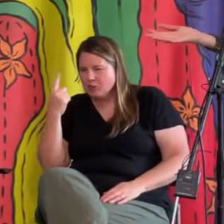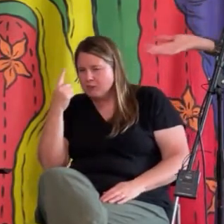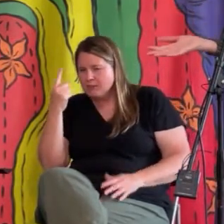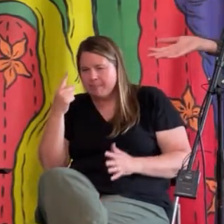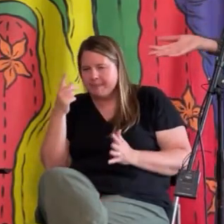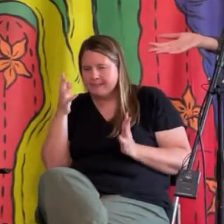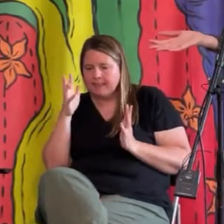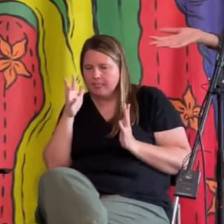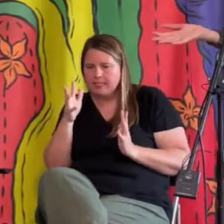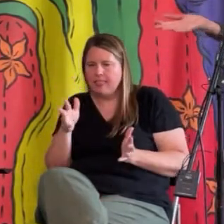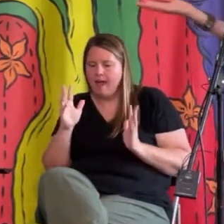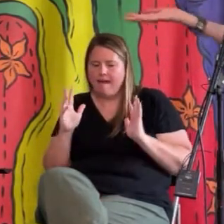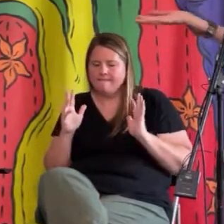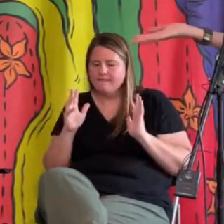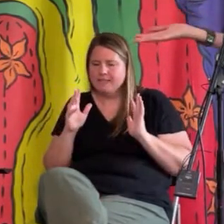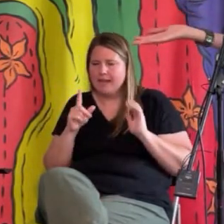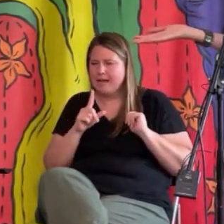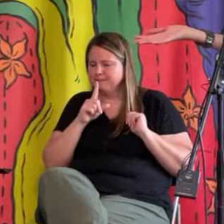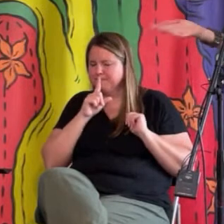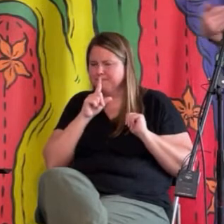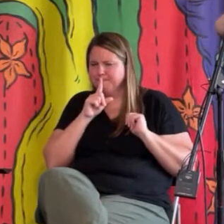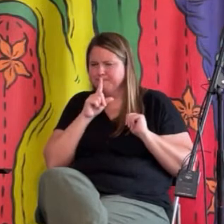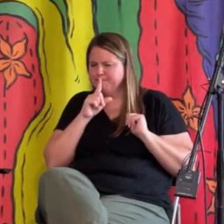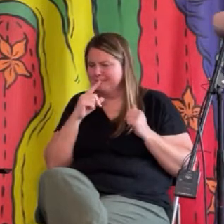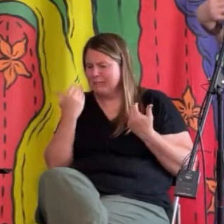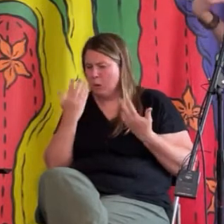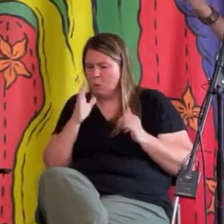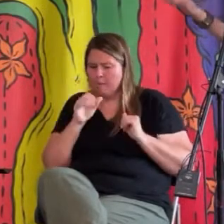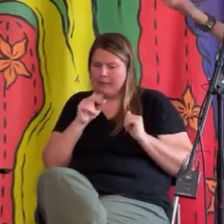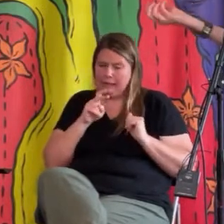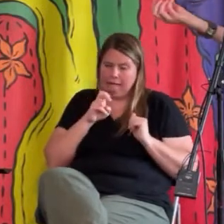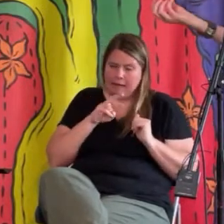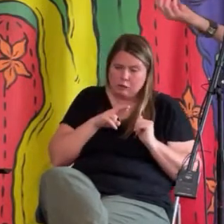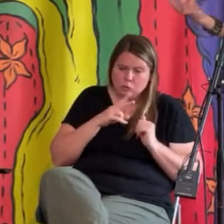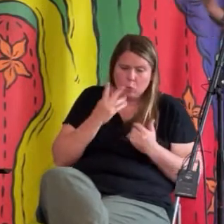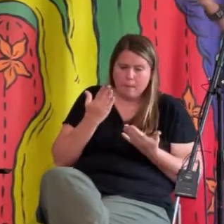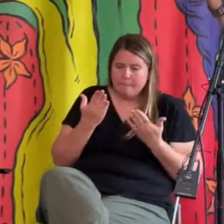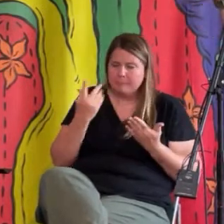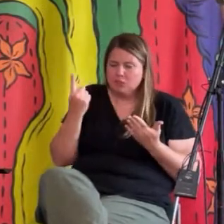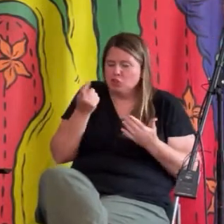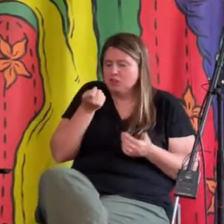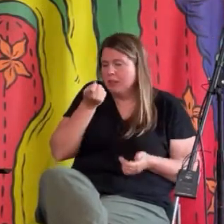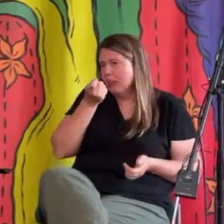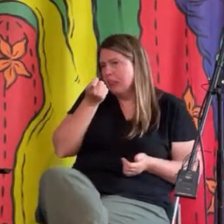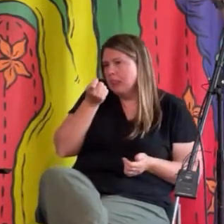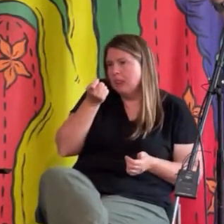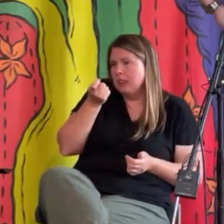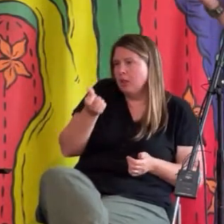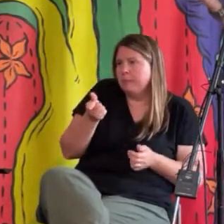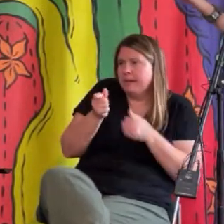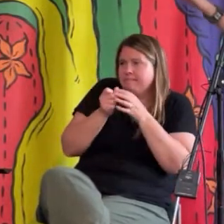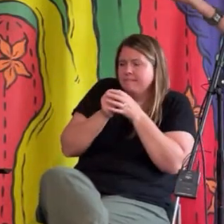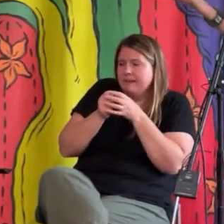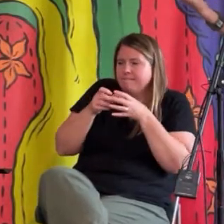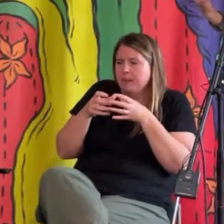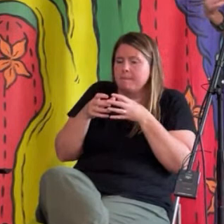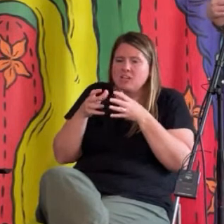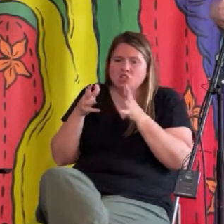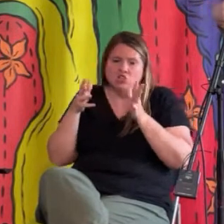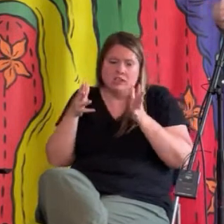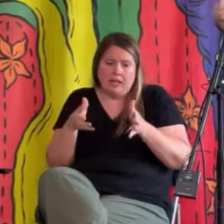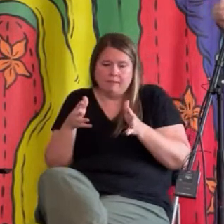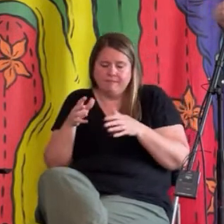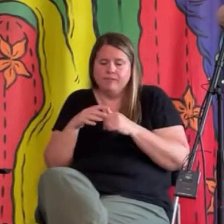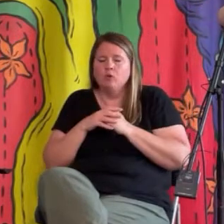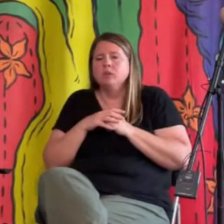left in there. And I can't tell you what it is. It might be cancer and it might just be a little bit of an inflammation left over, inflamed